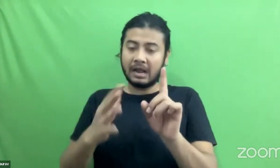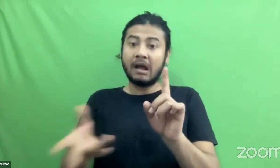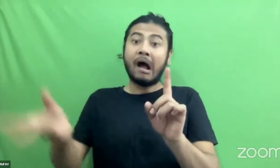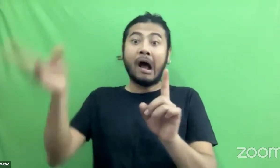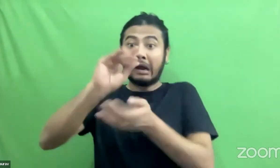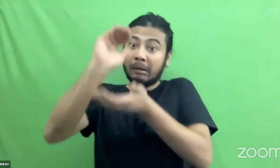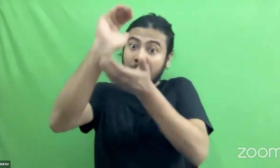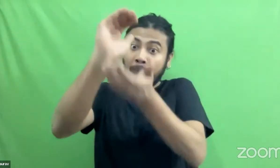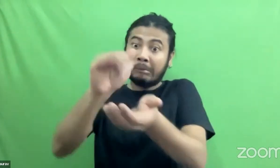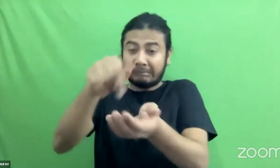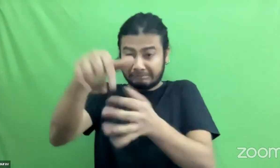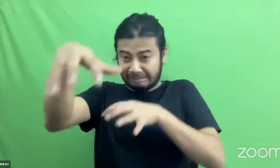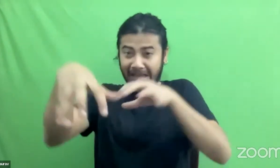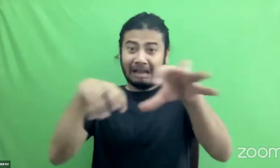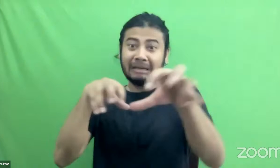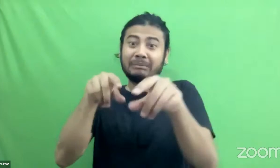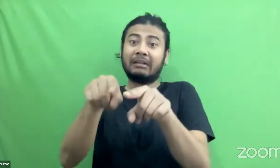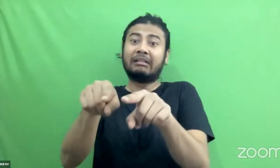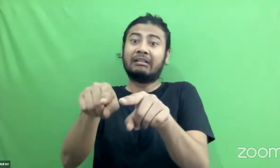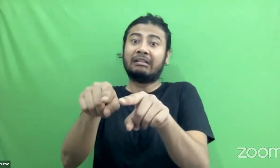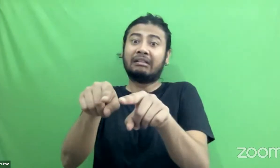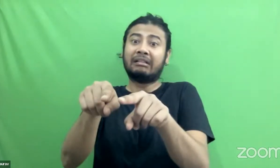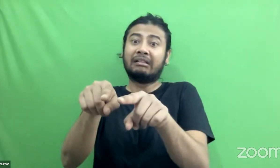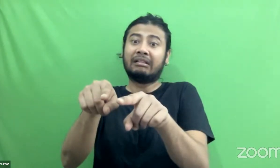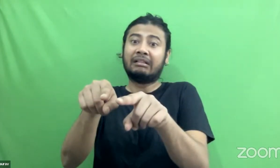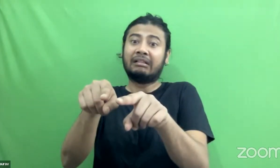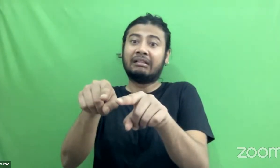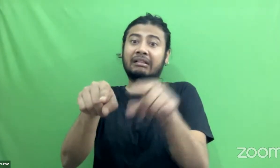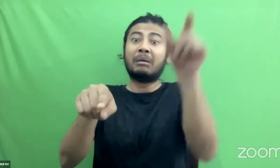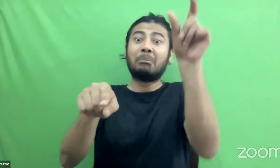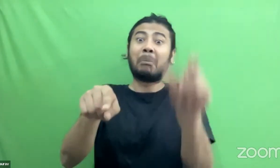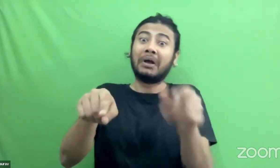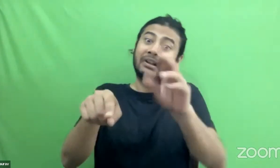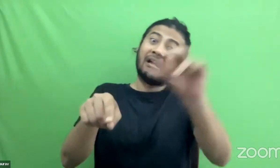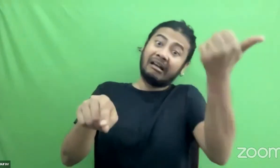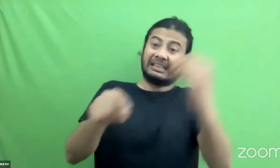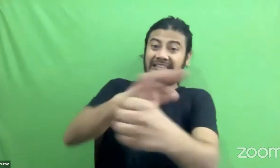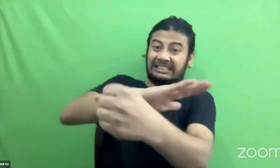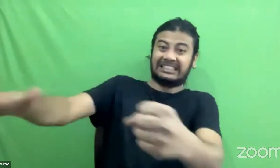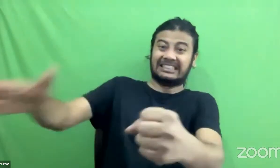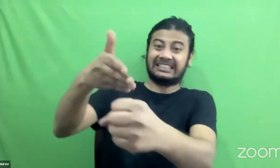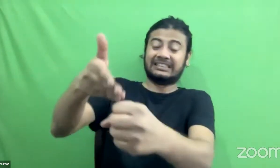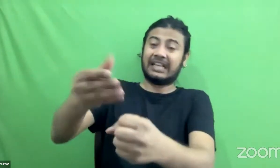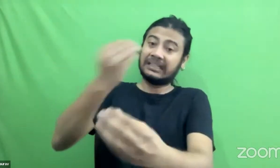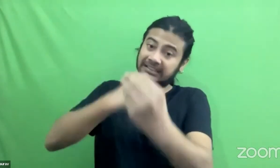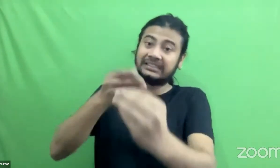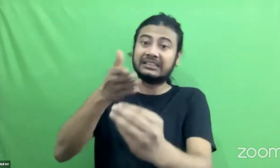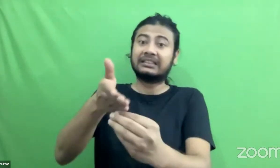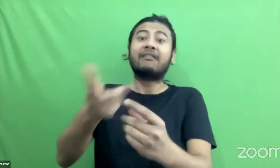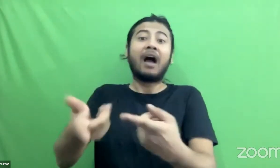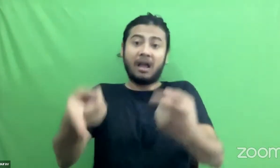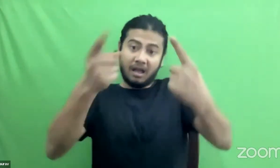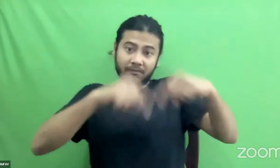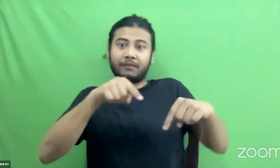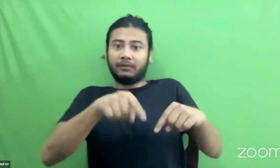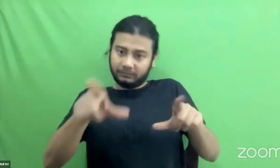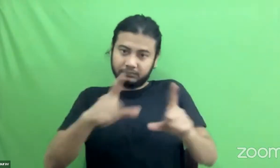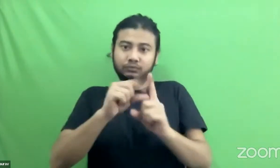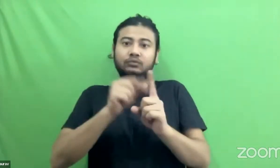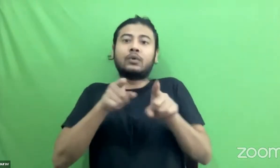But when we are Krishna conscious, when we are chanting Krishna's name, then Krishna assures us that at least you